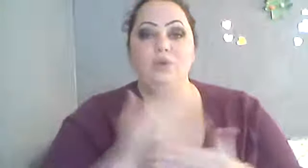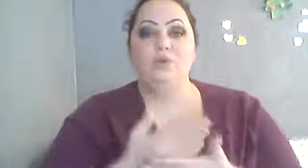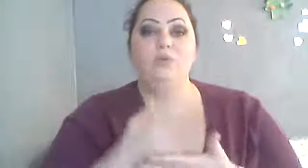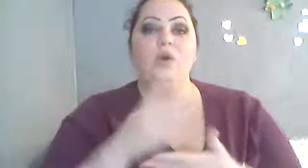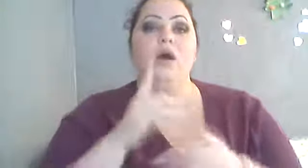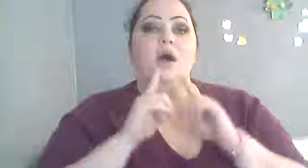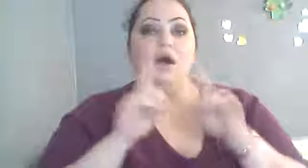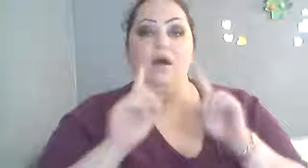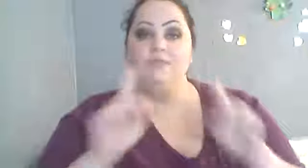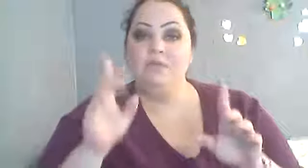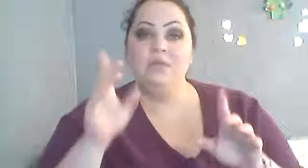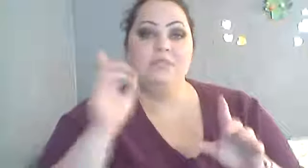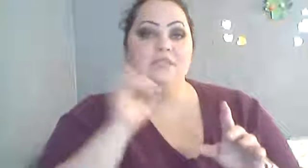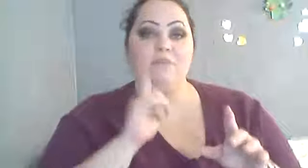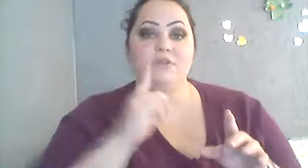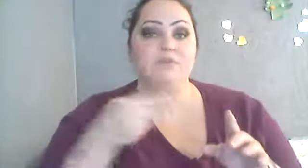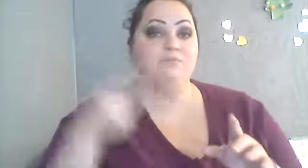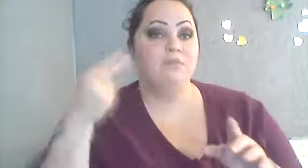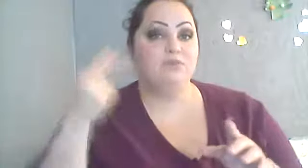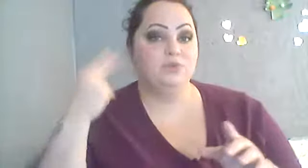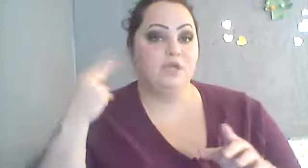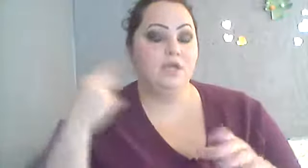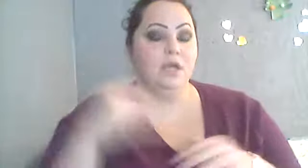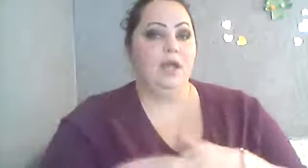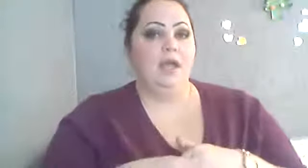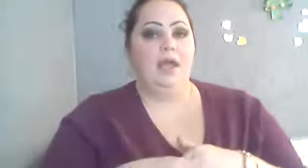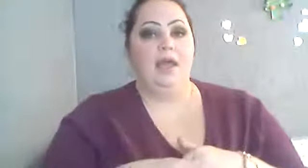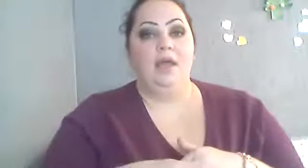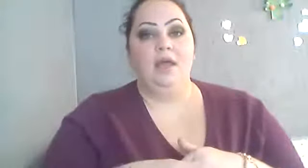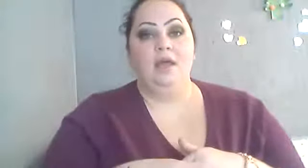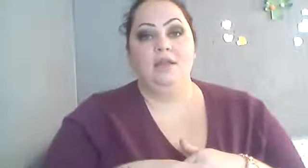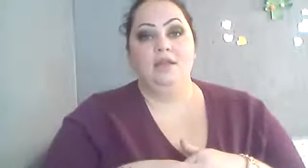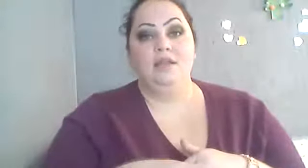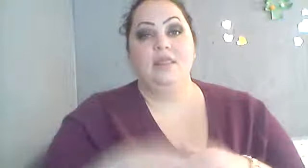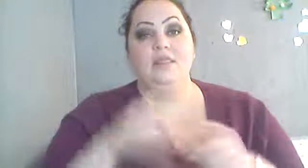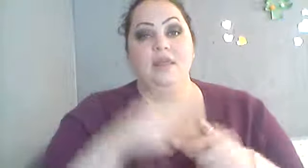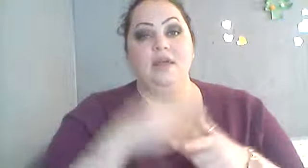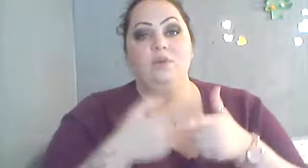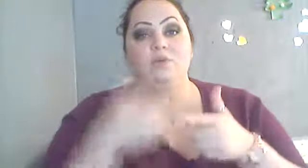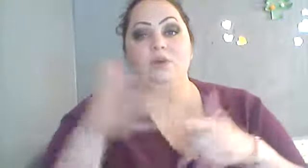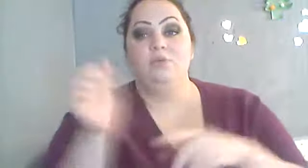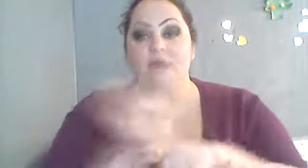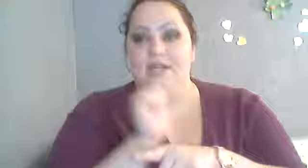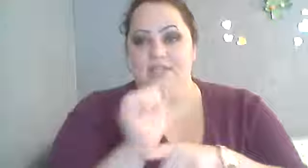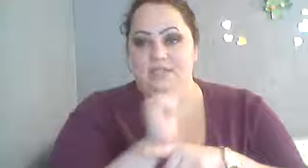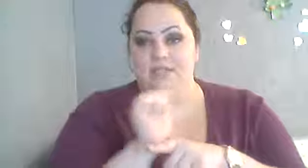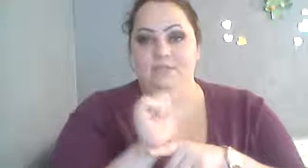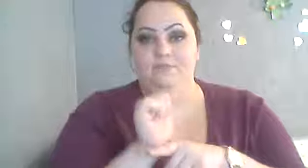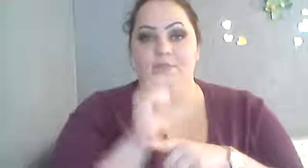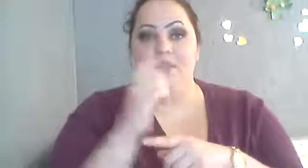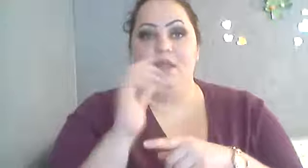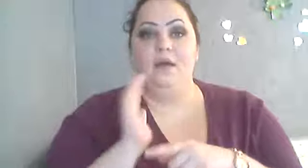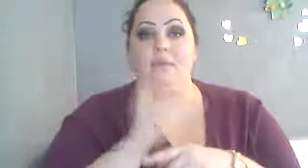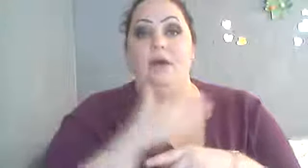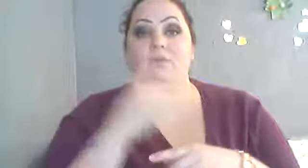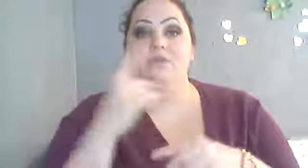new famous deaf person from history, and then we will practice our